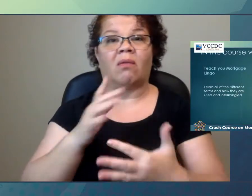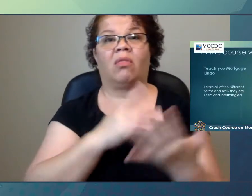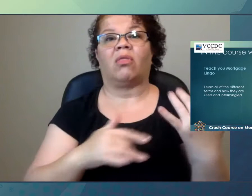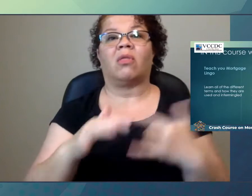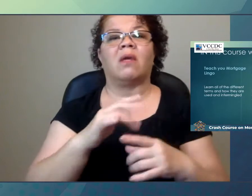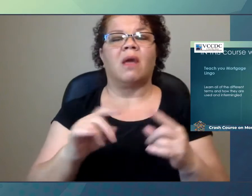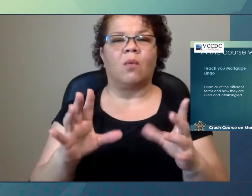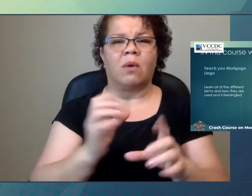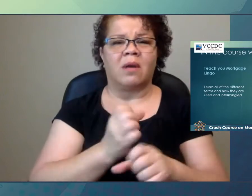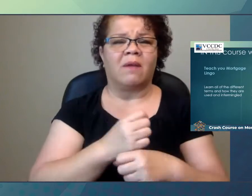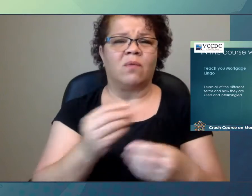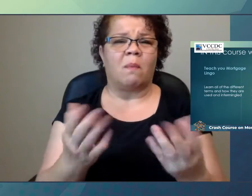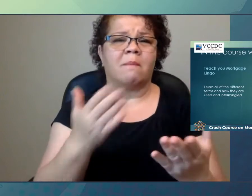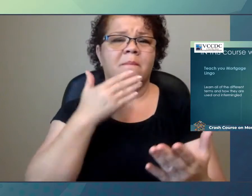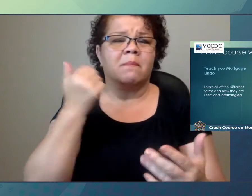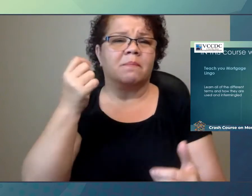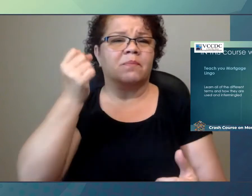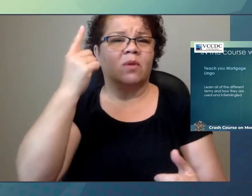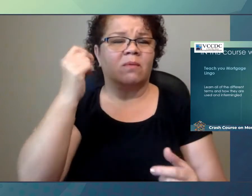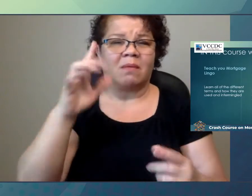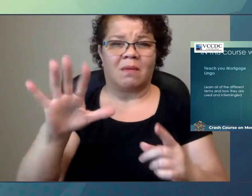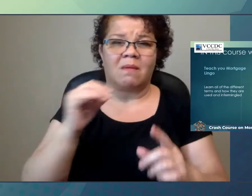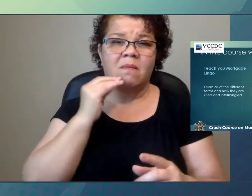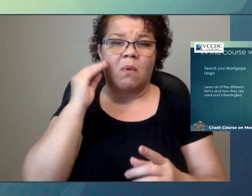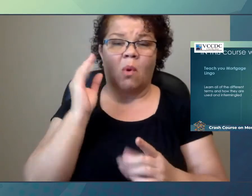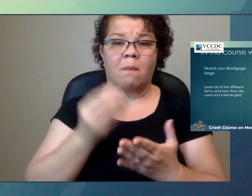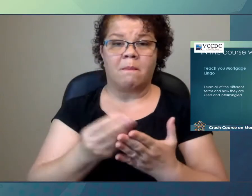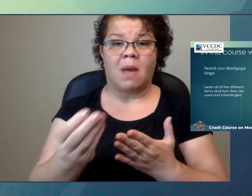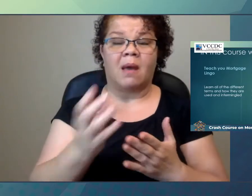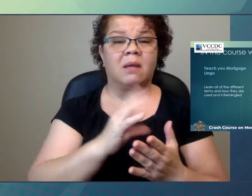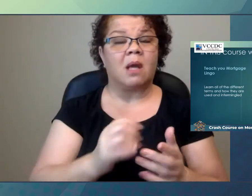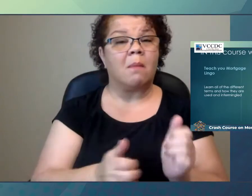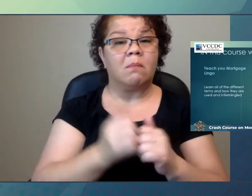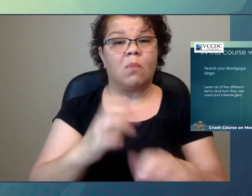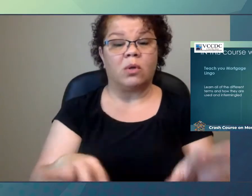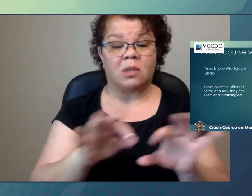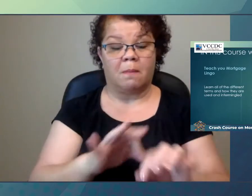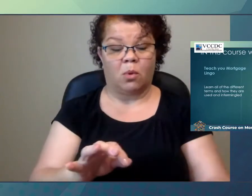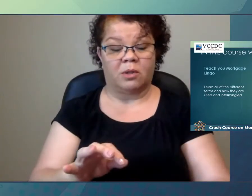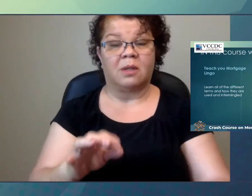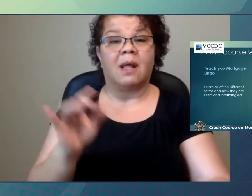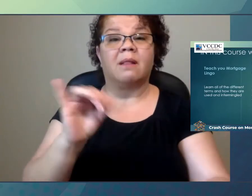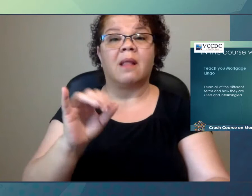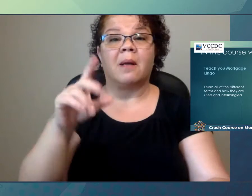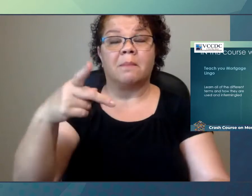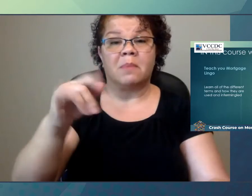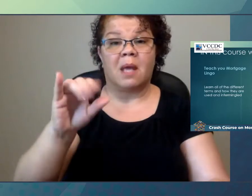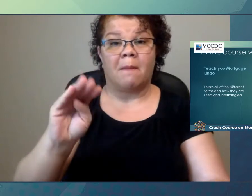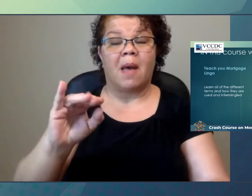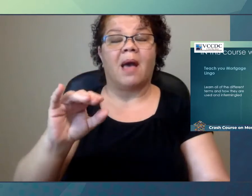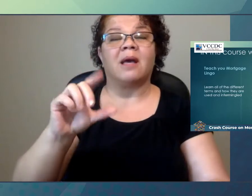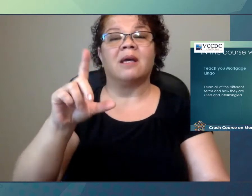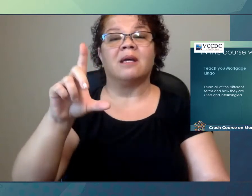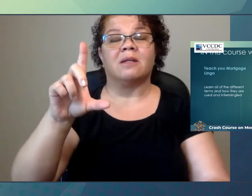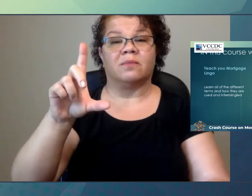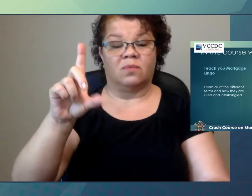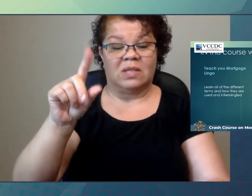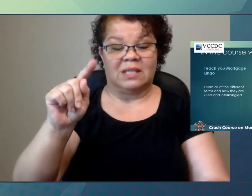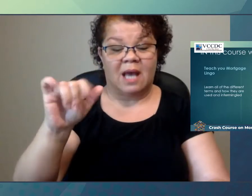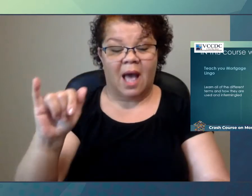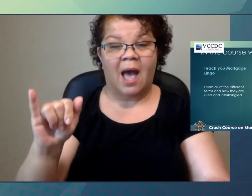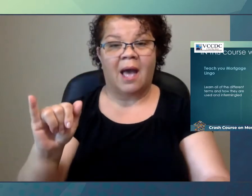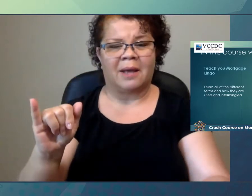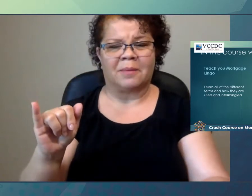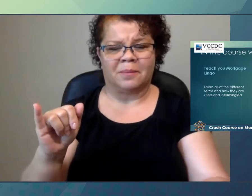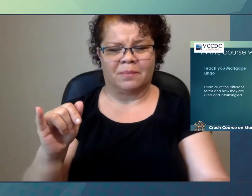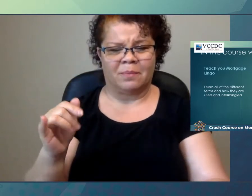understanding of home buying, understanding most important terms like PMI and DTI, like what is that? And why